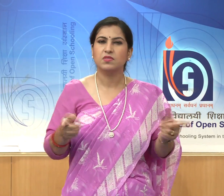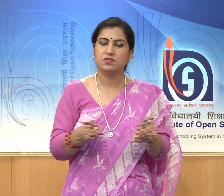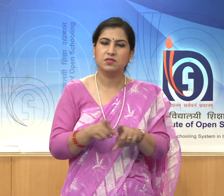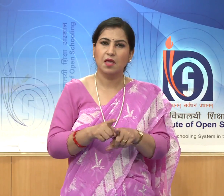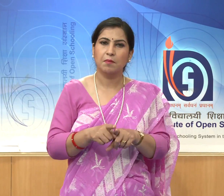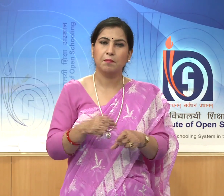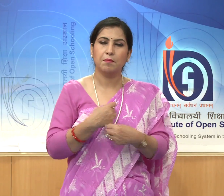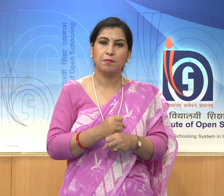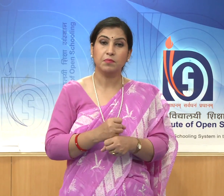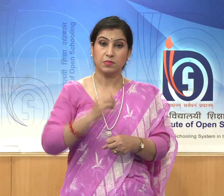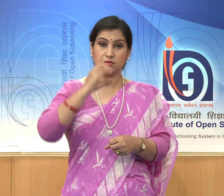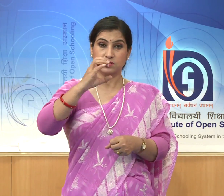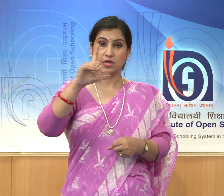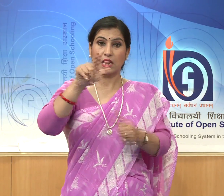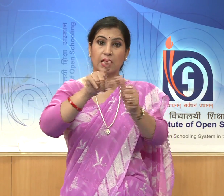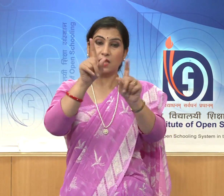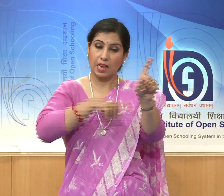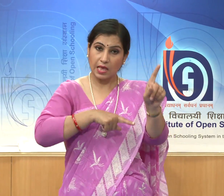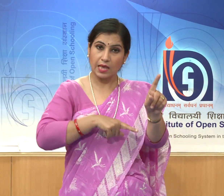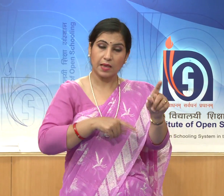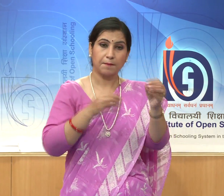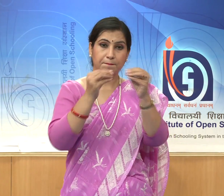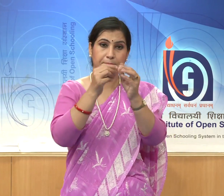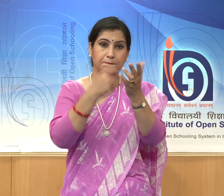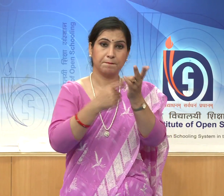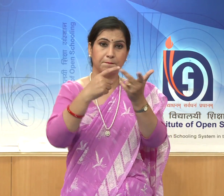like clay bricks.